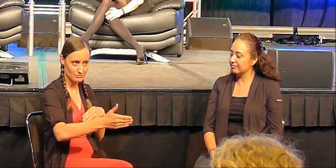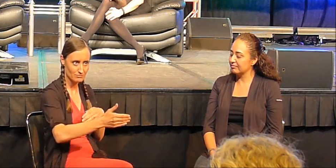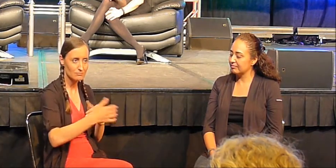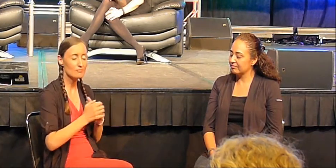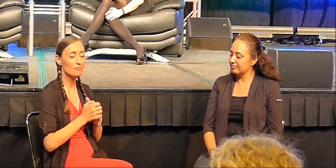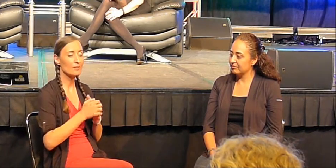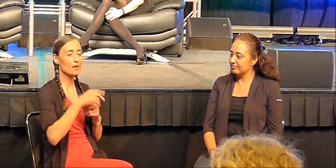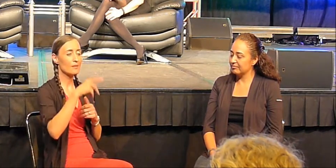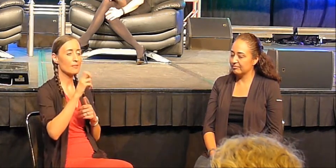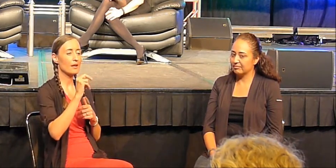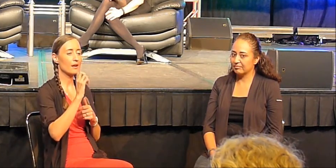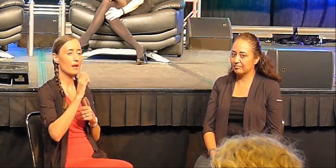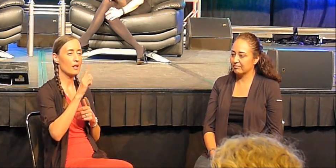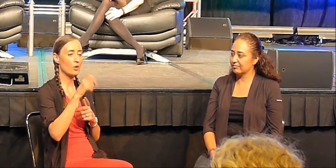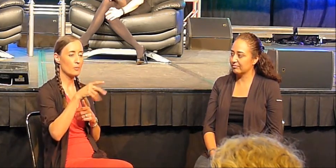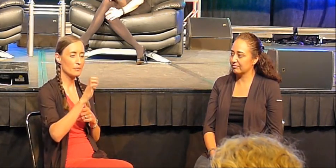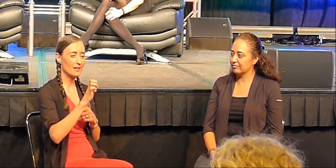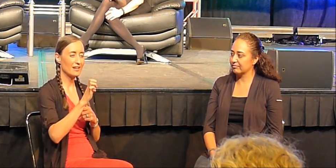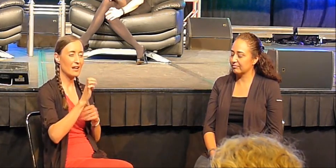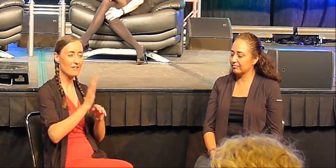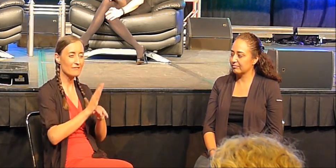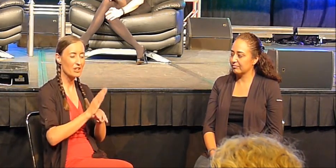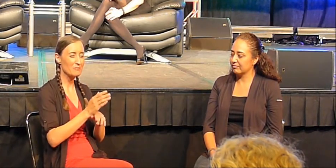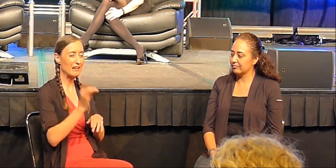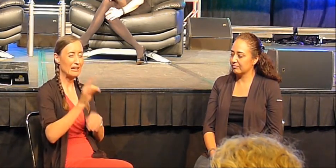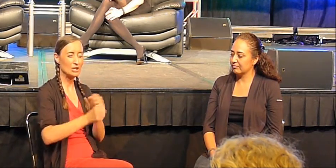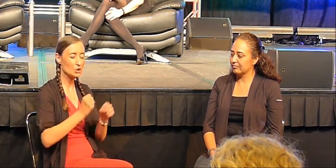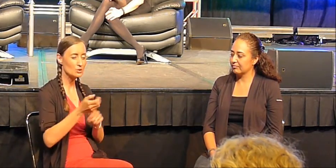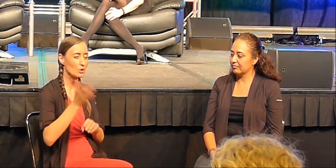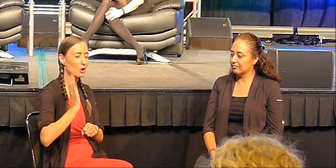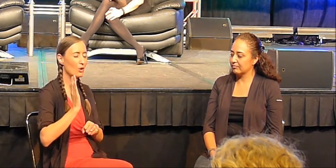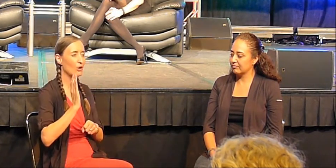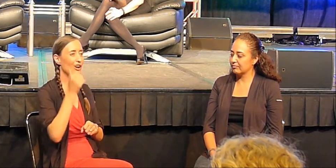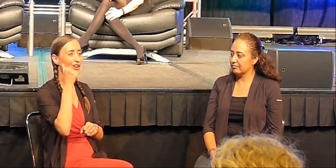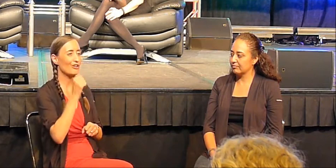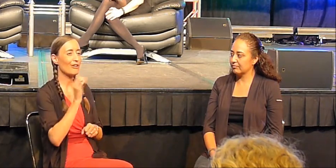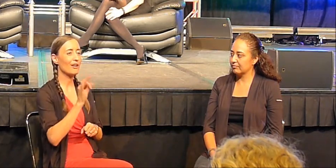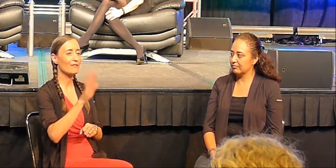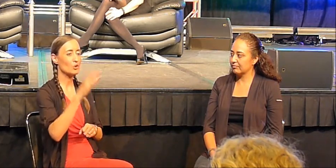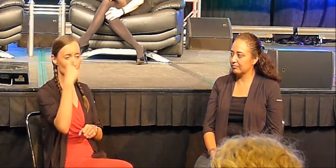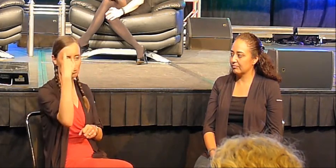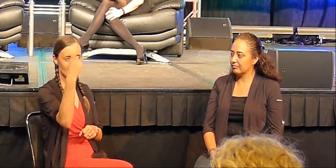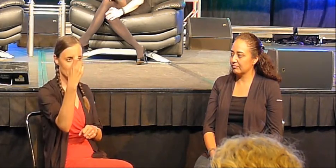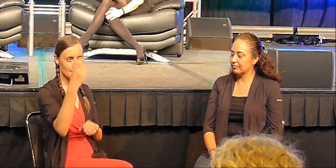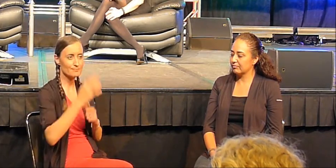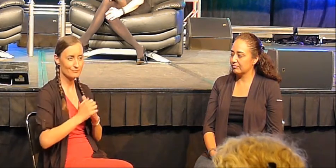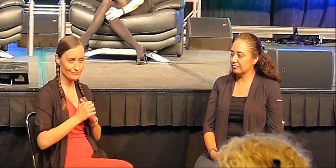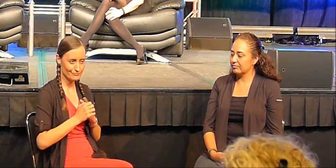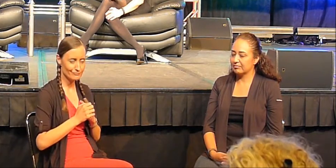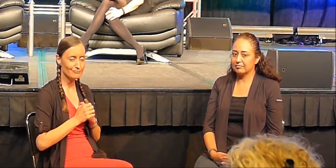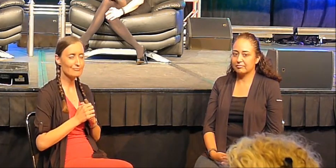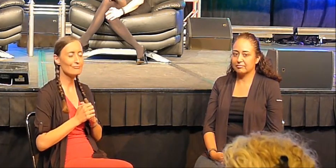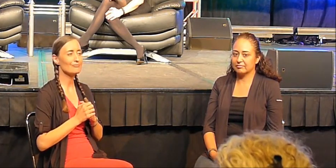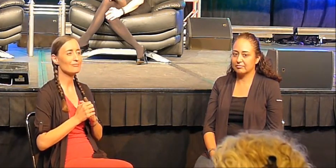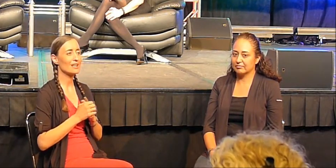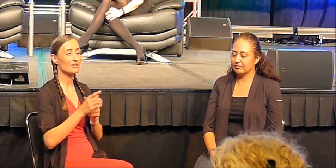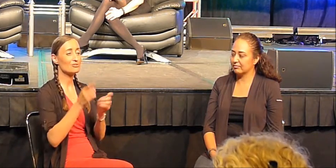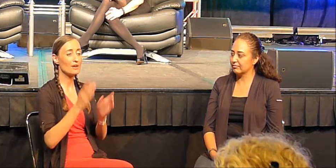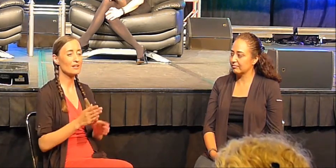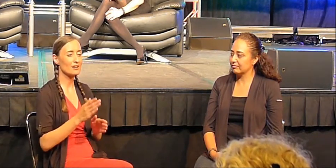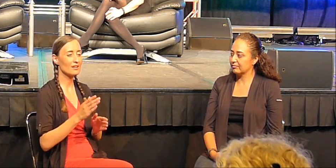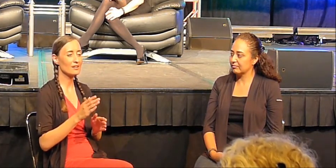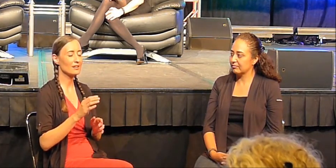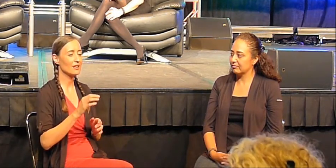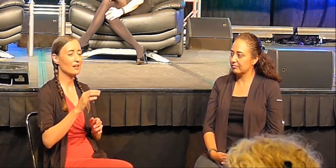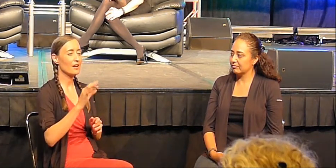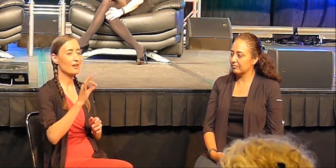Penelope made a film about 8 years ago called The Girl of Your Dreams, and it was directed by a guy called Fernando